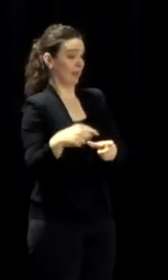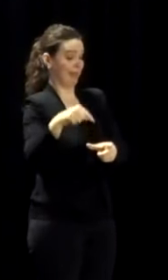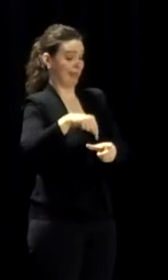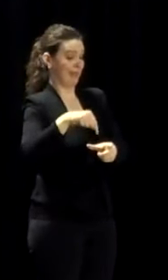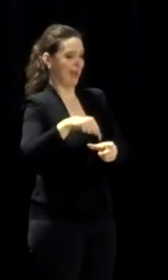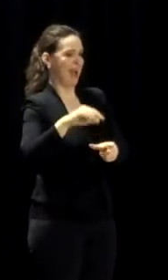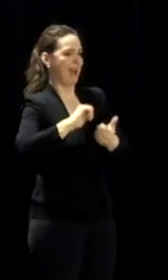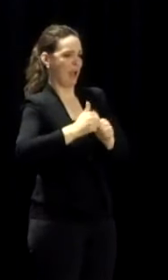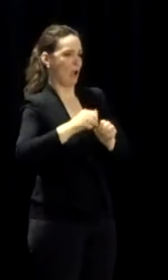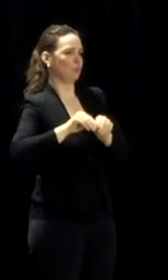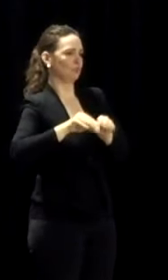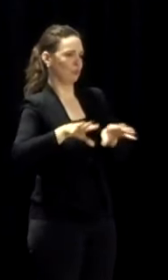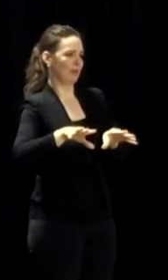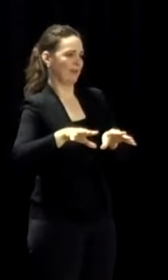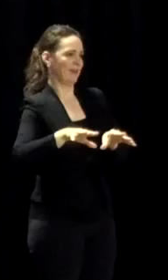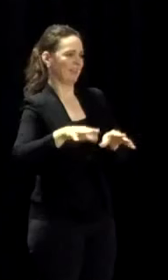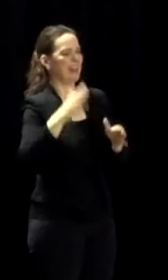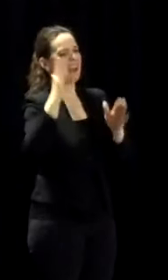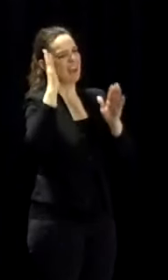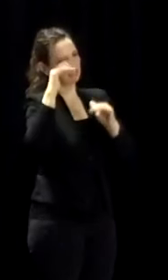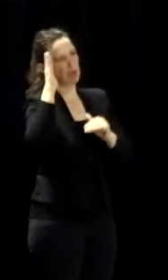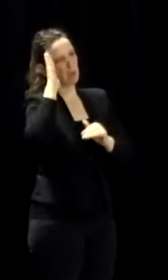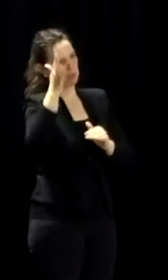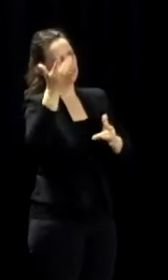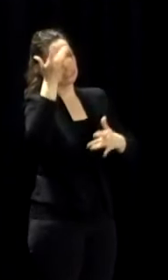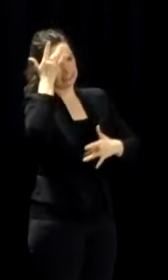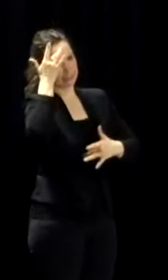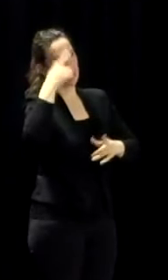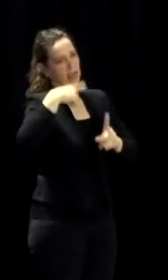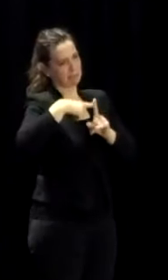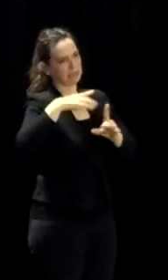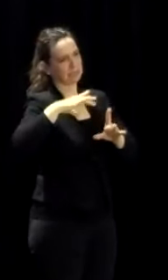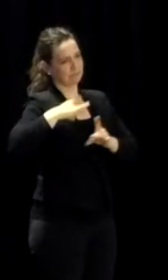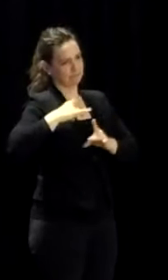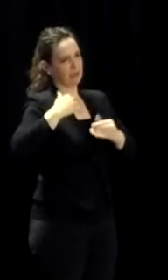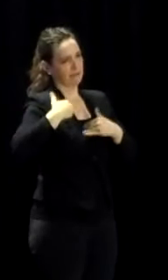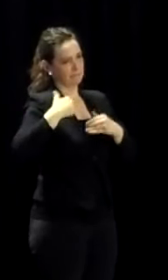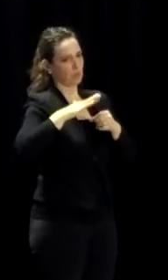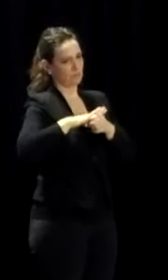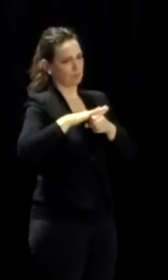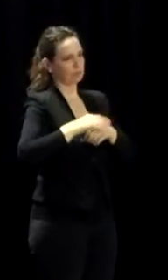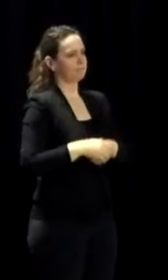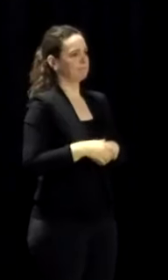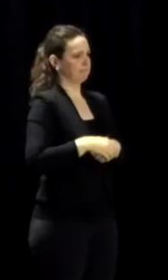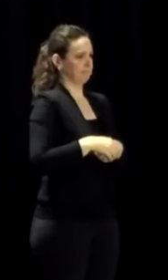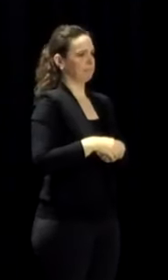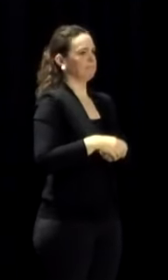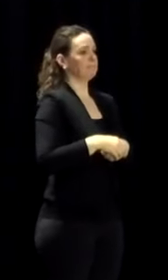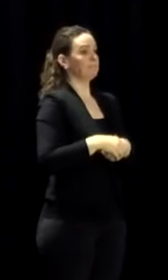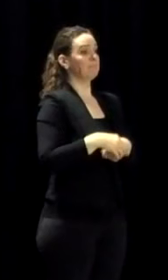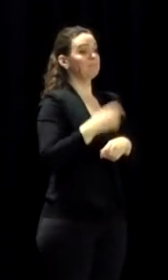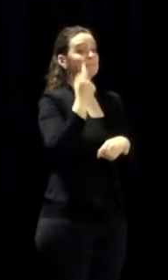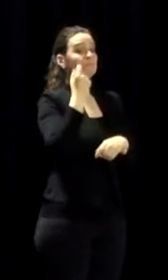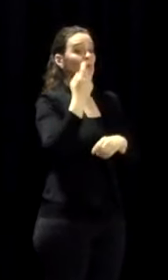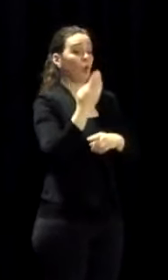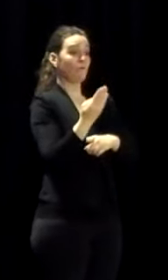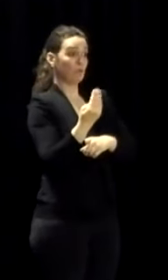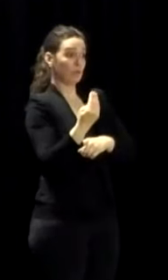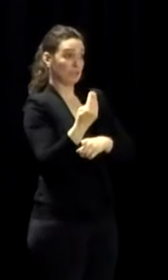there, and then our contact cases come on and people keep getting better, and we start to see this thing bend, and then we